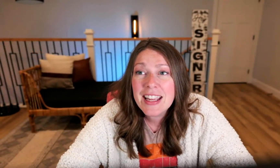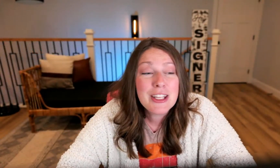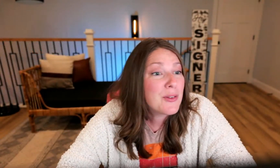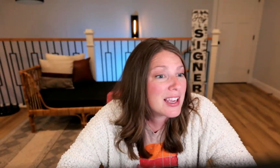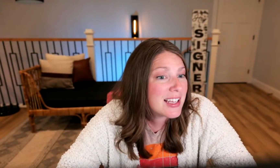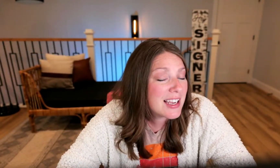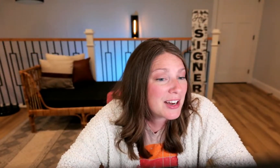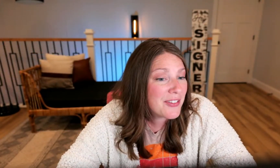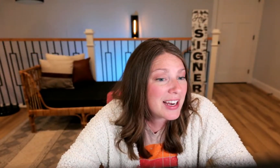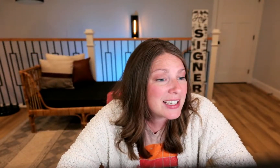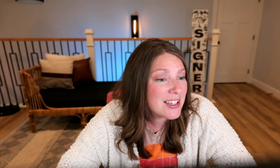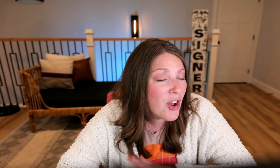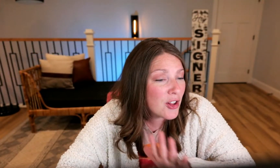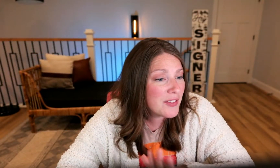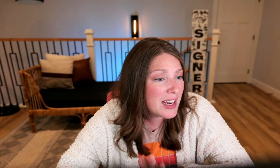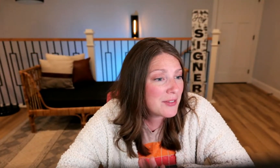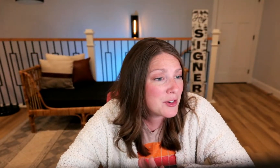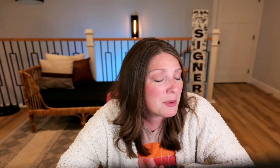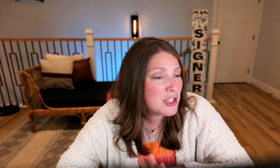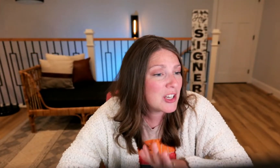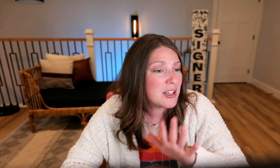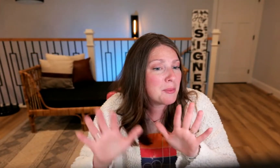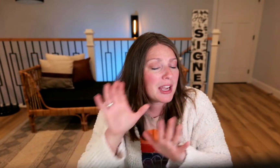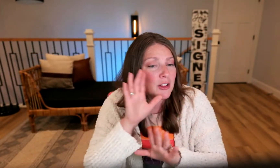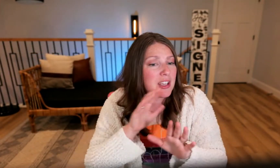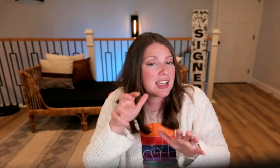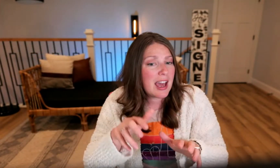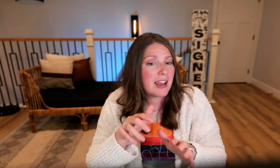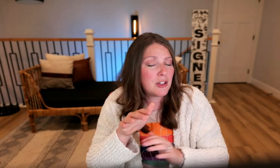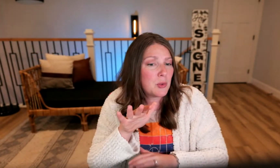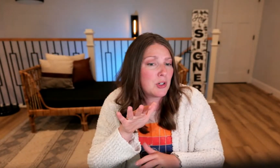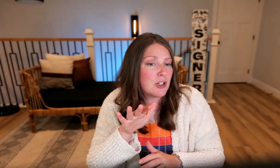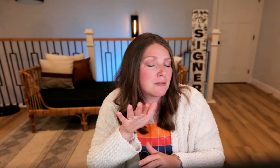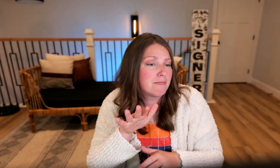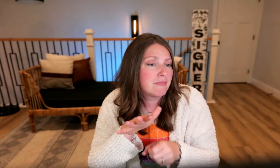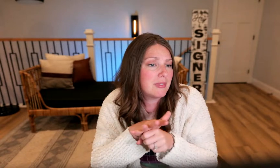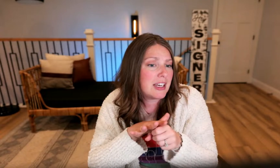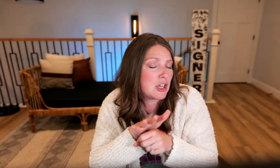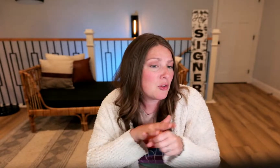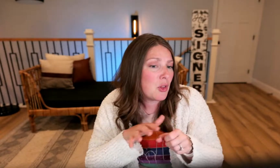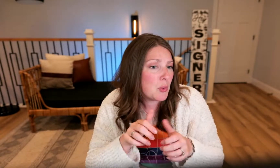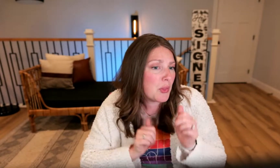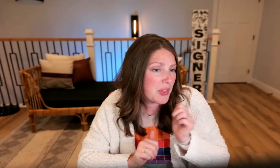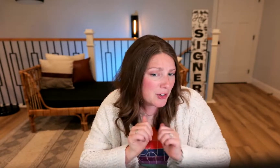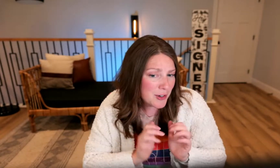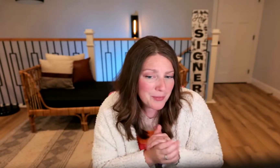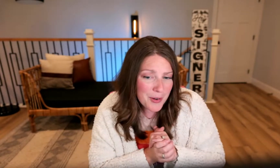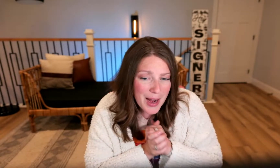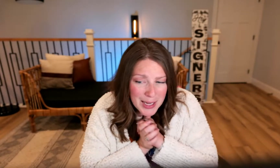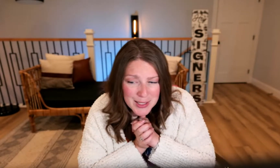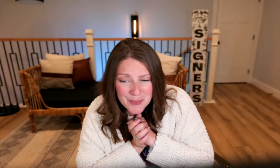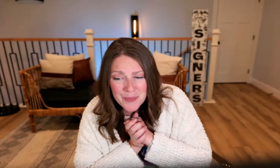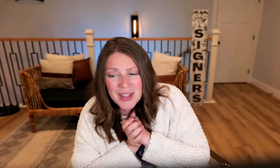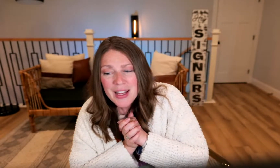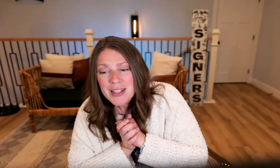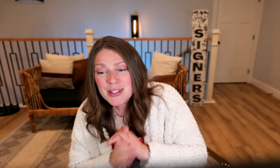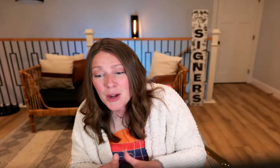you guys can kind of find all of that information by looking at your local theater. All right.